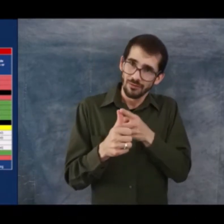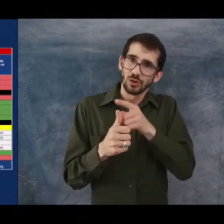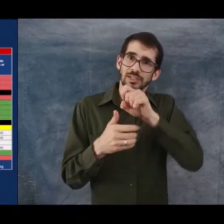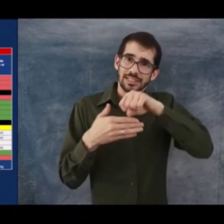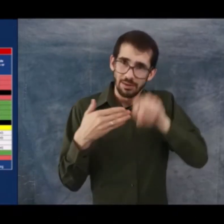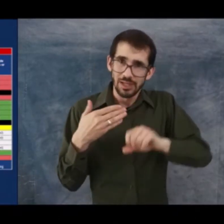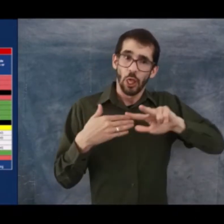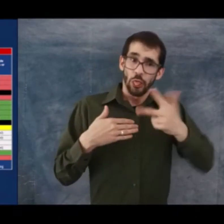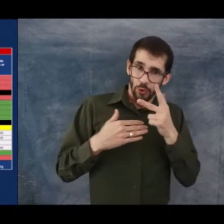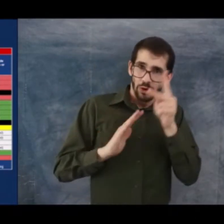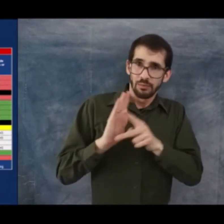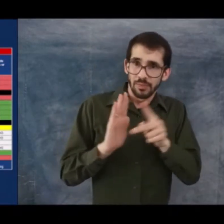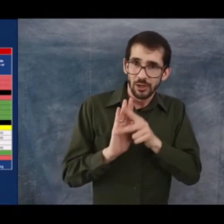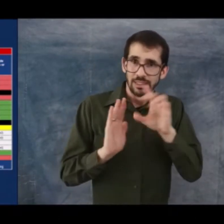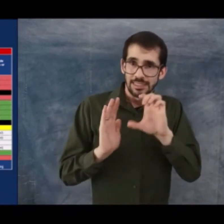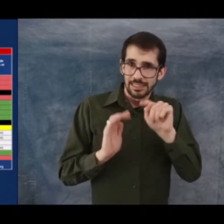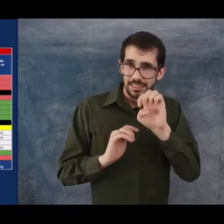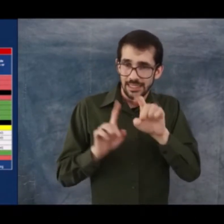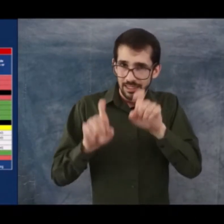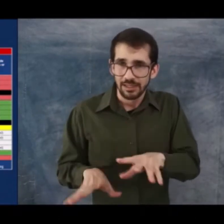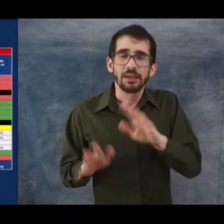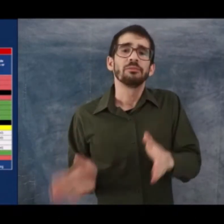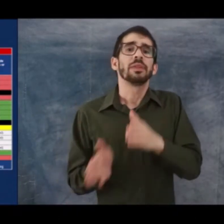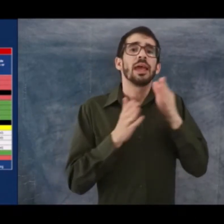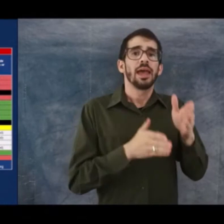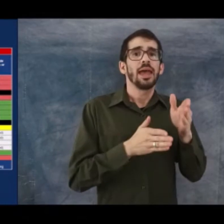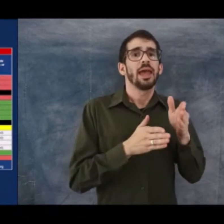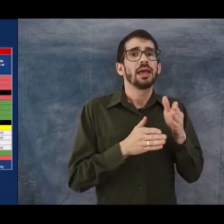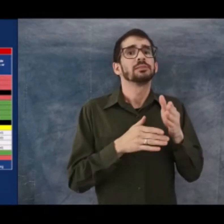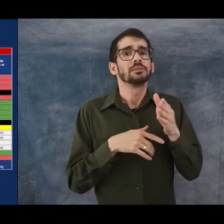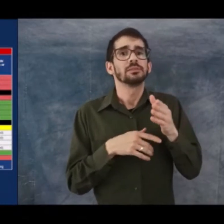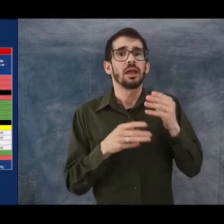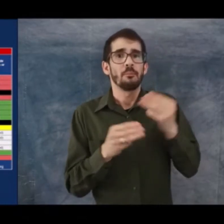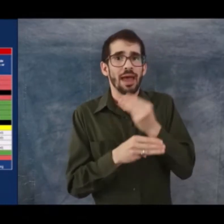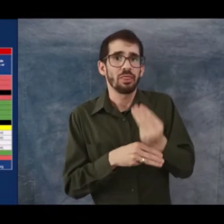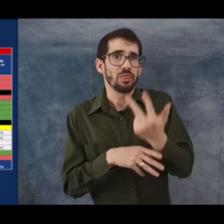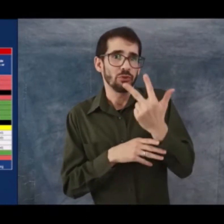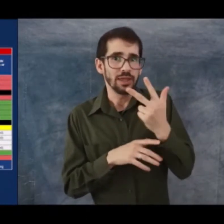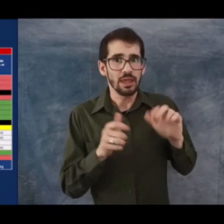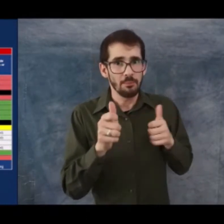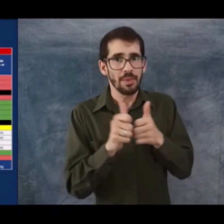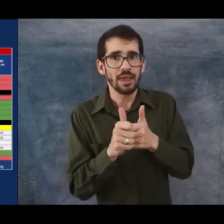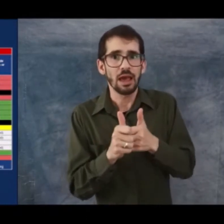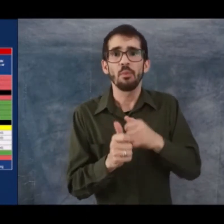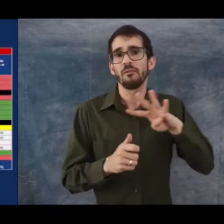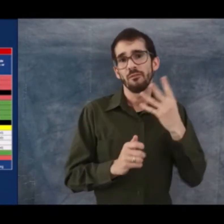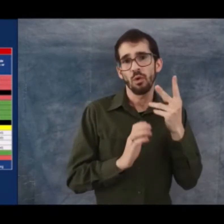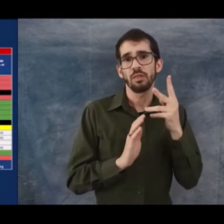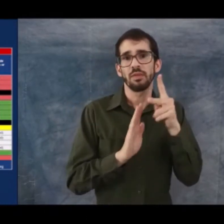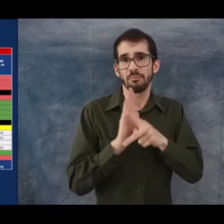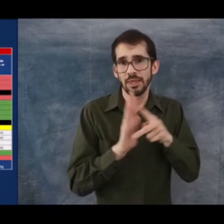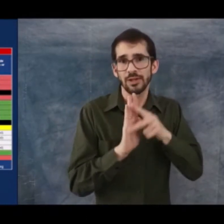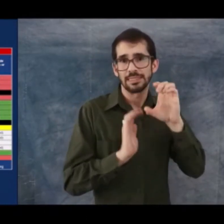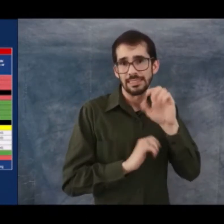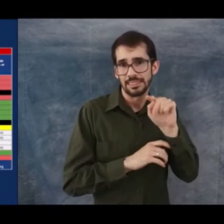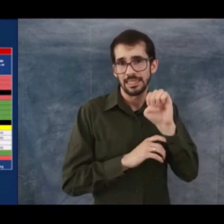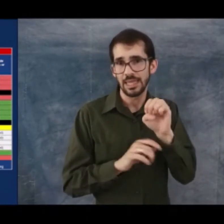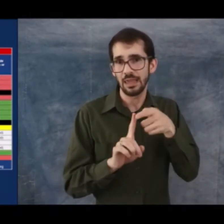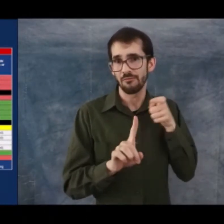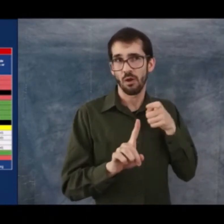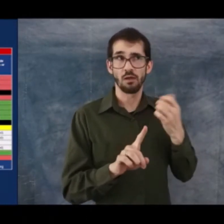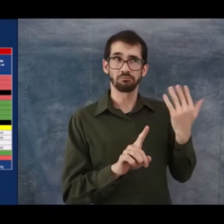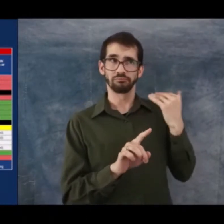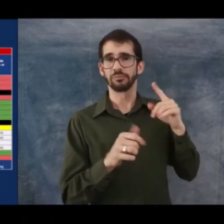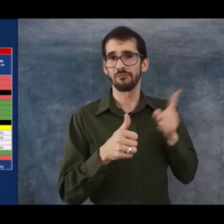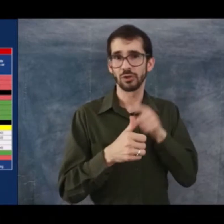on May 24th with the Math 3 EOC and first semester, fourth period CTE assessments. Students who need to take both